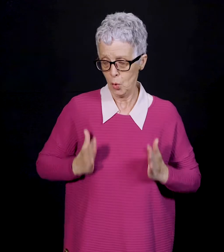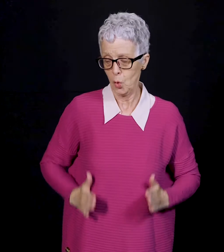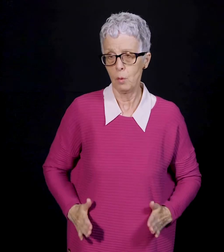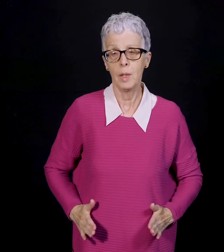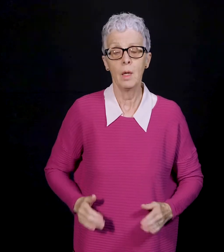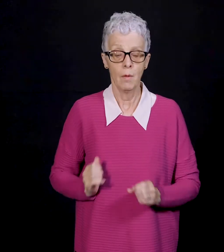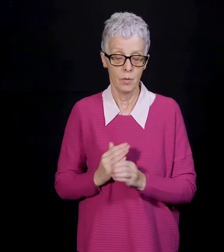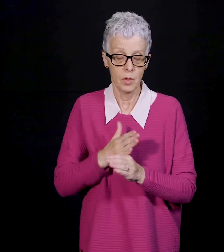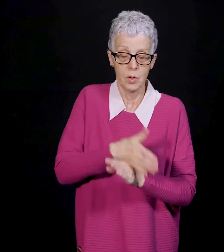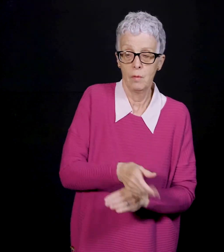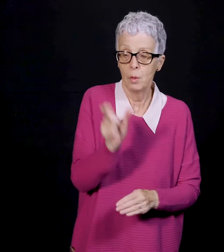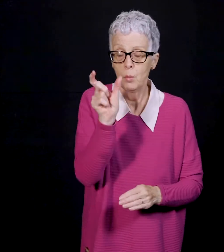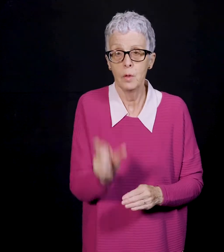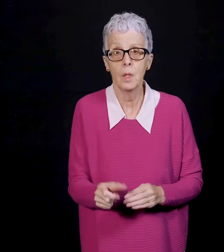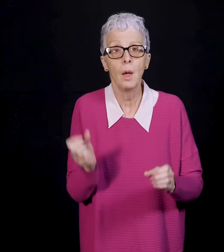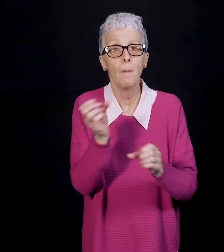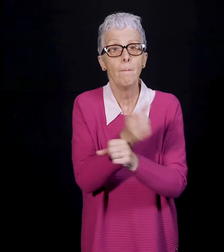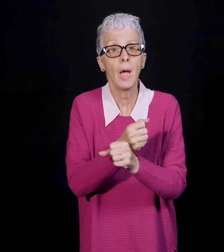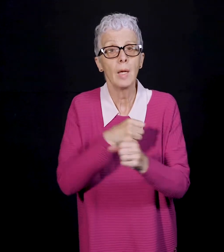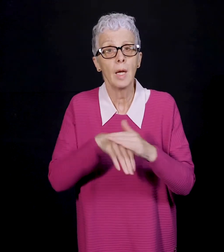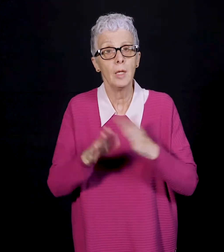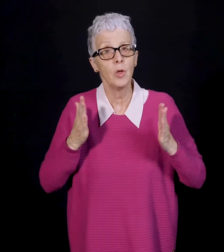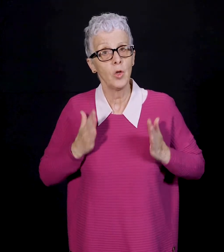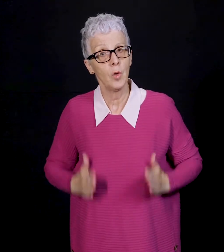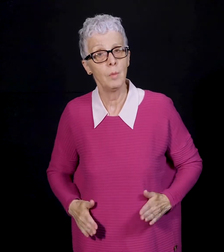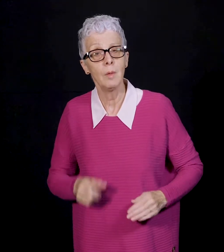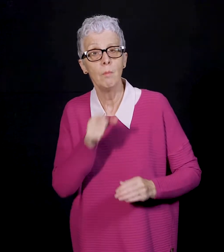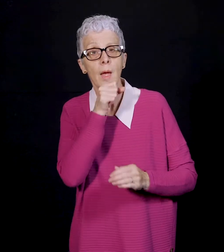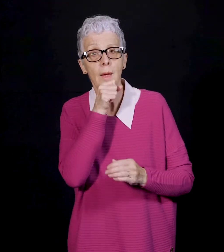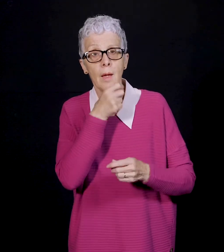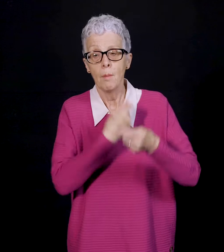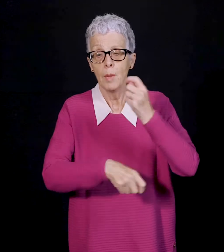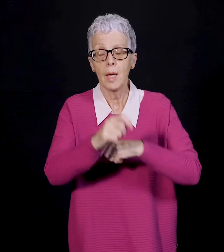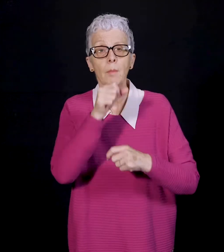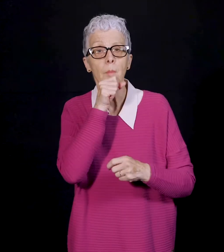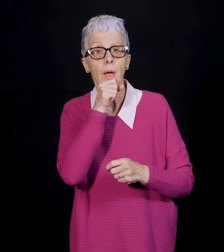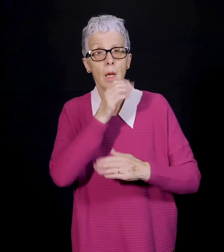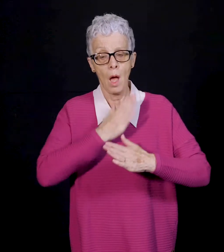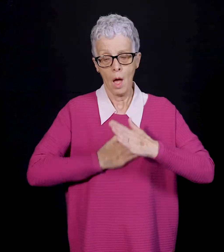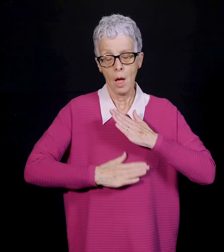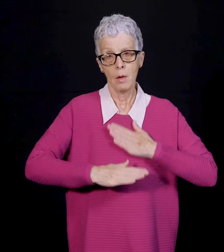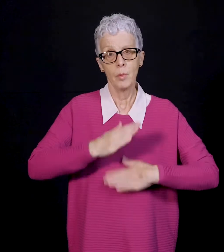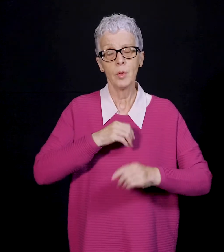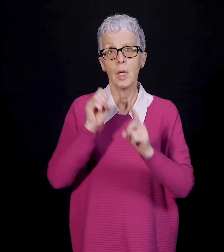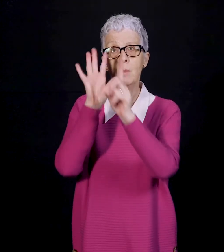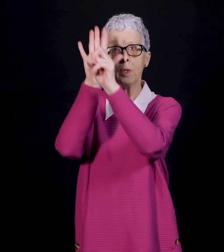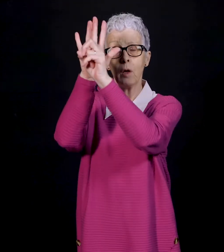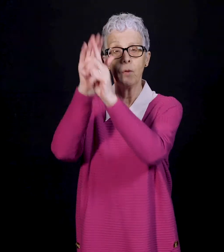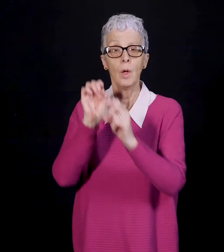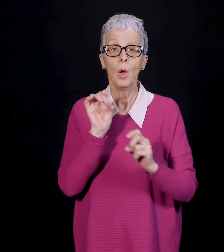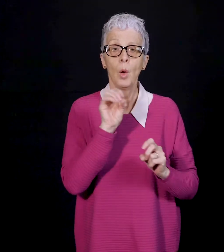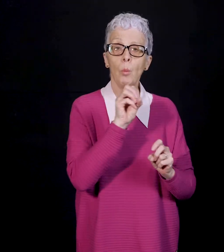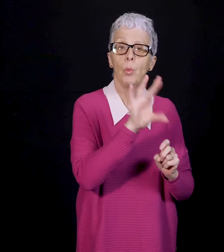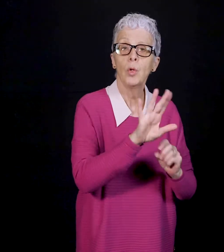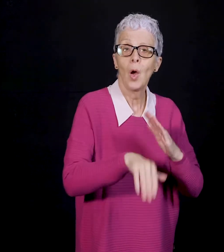of a servant, being made in human likeness and being found in appearance as a man, he humbled himself. He put on the linen